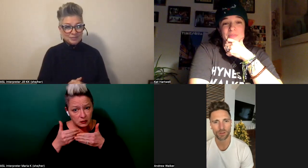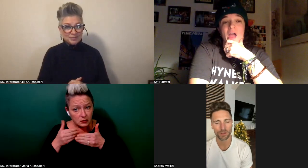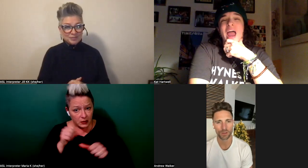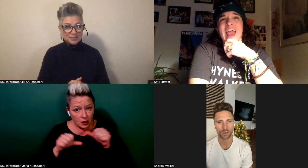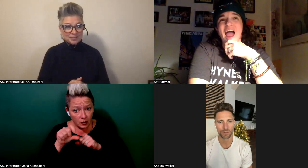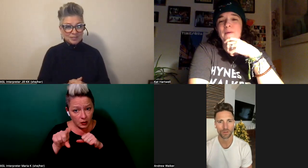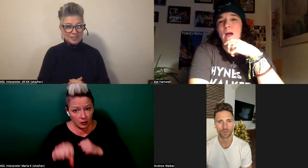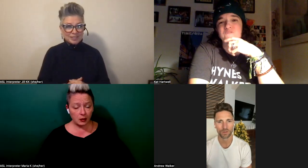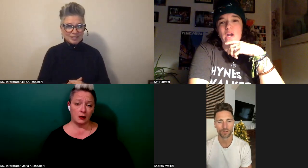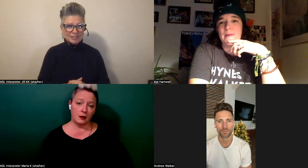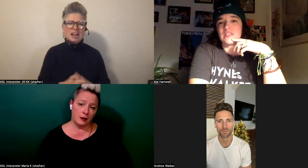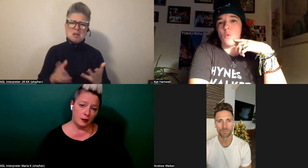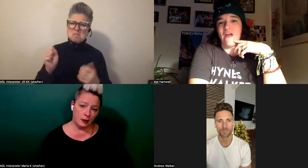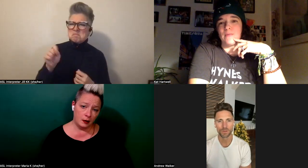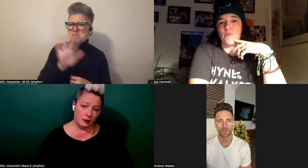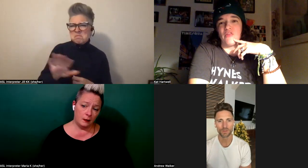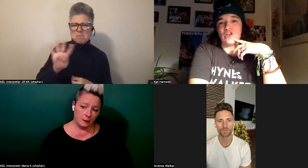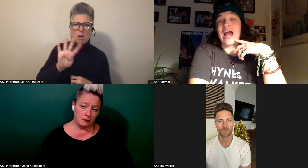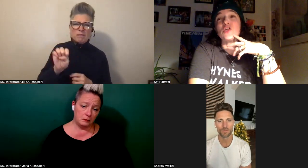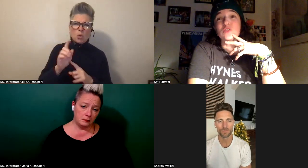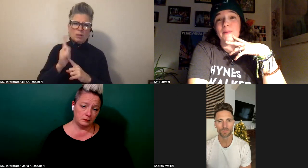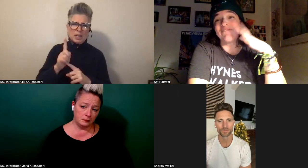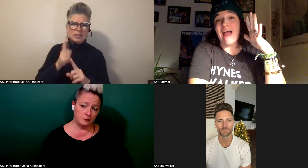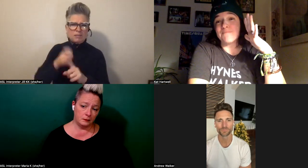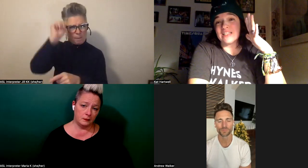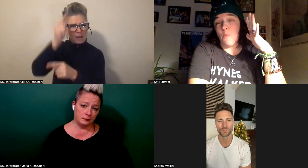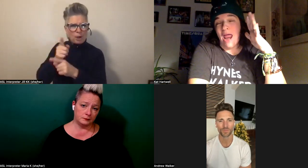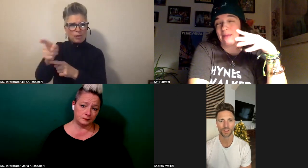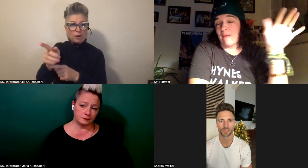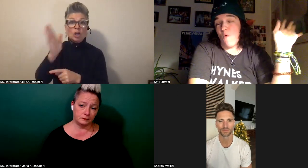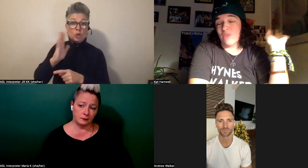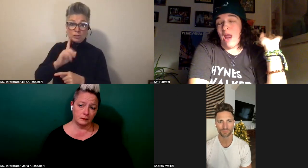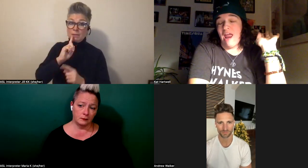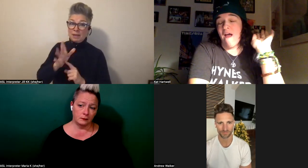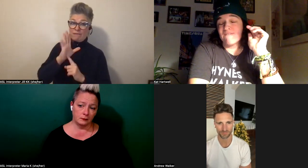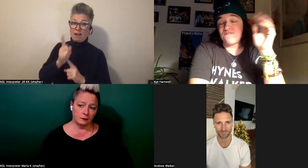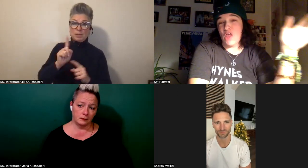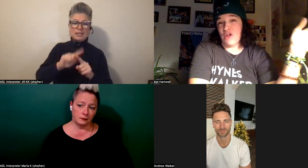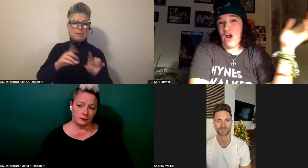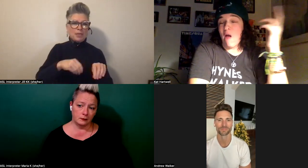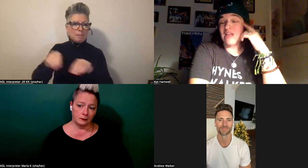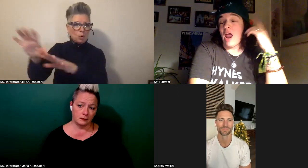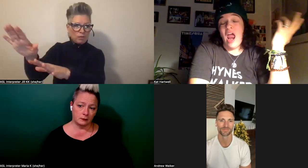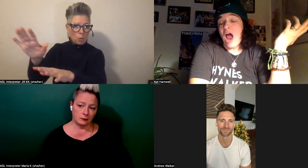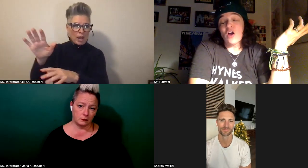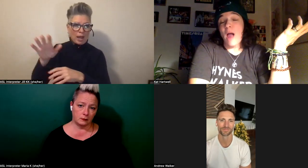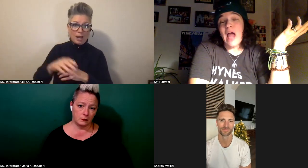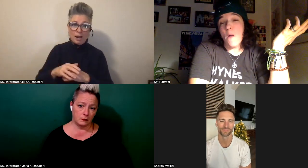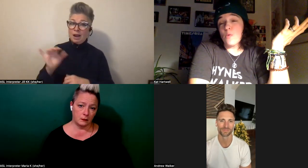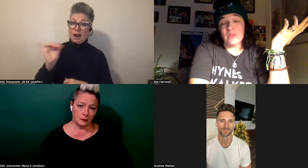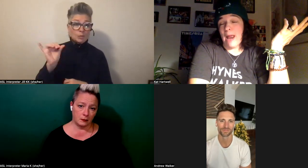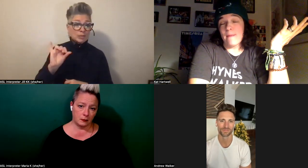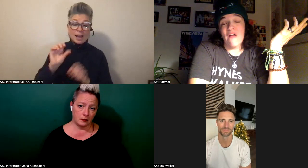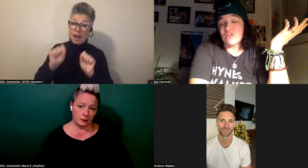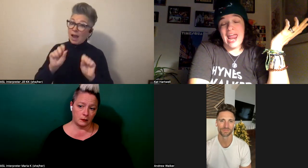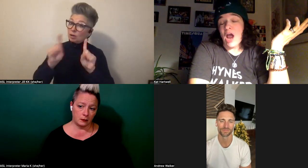other? Yeah, I'm about 40 minutes away from my brother. I used to be 5 minutes away, but they moved away further. I could come and